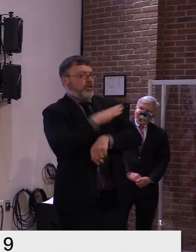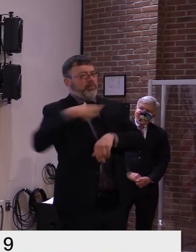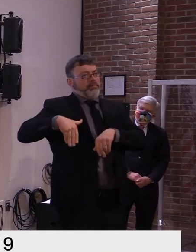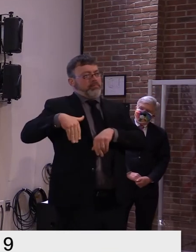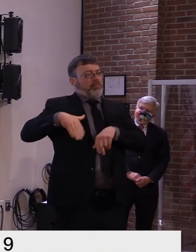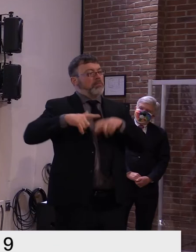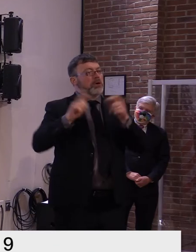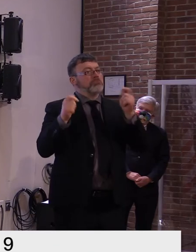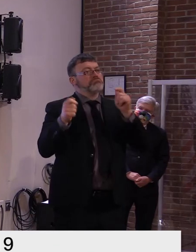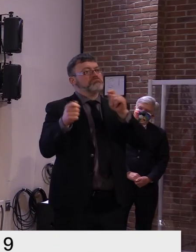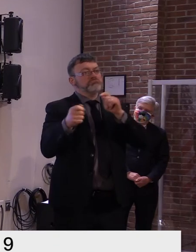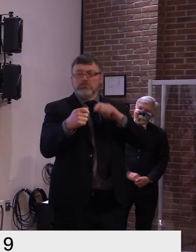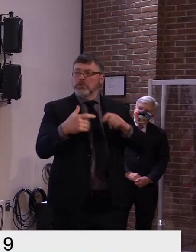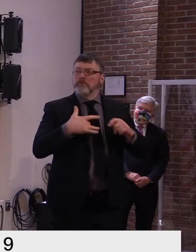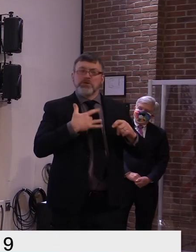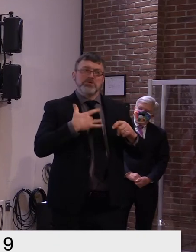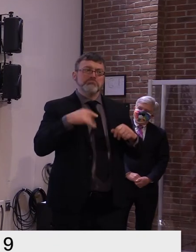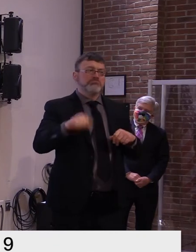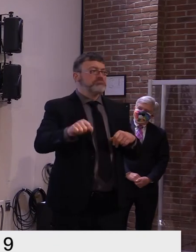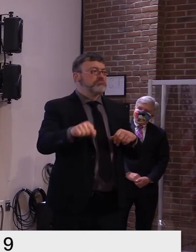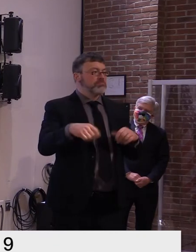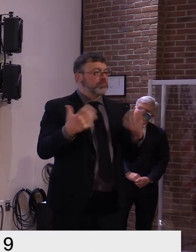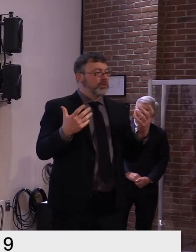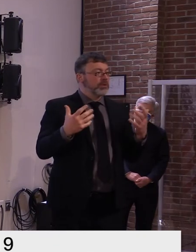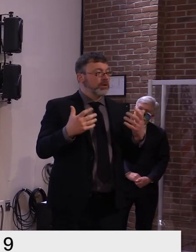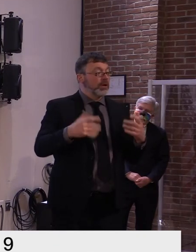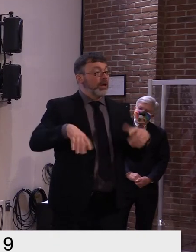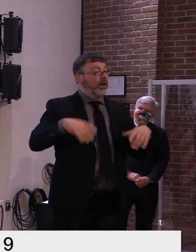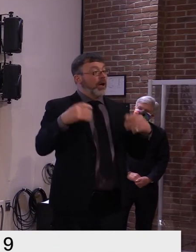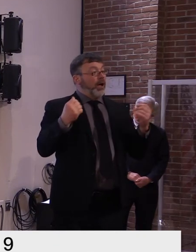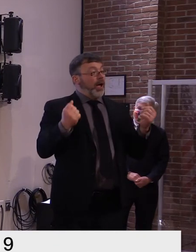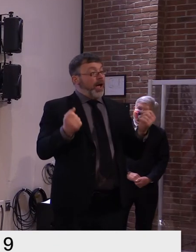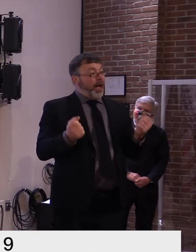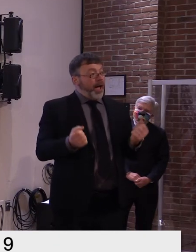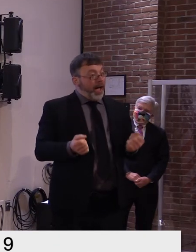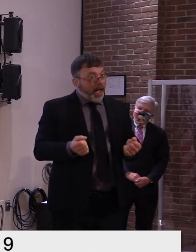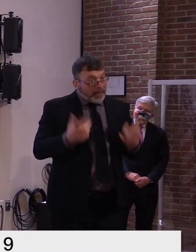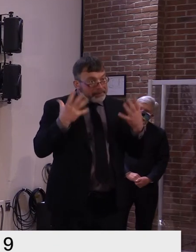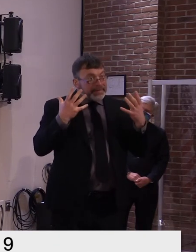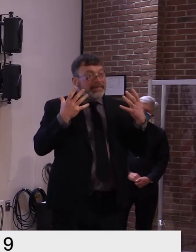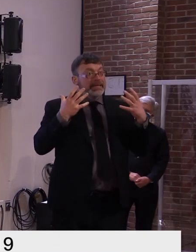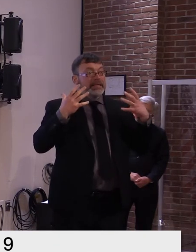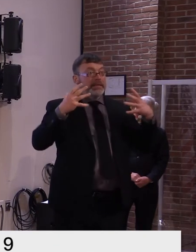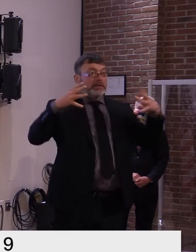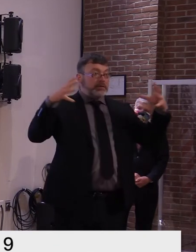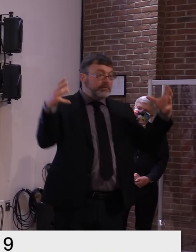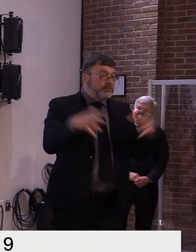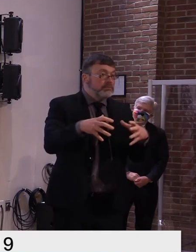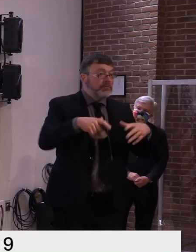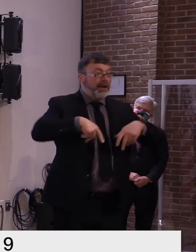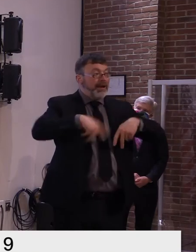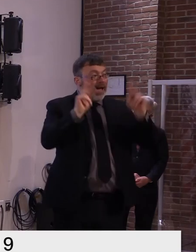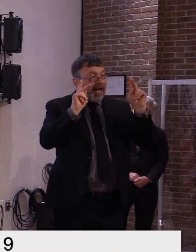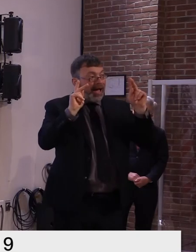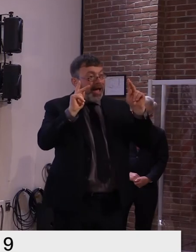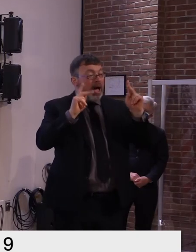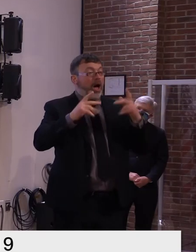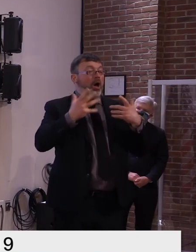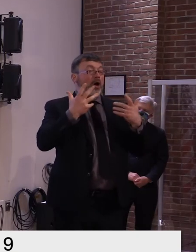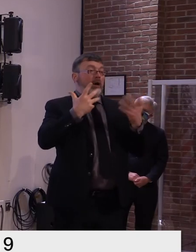terms of the size of gatherings in different places, the number of people who can be at an event indoor versus outdoor,